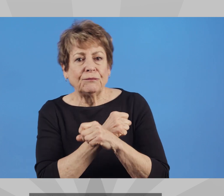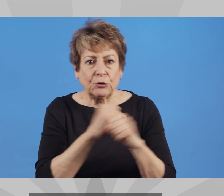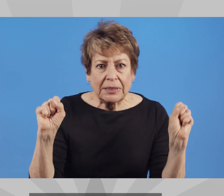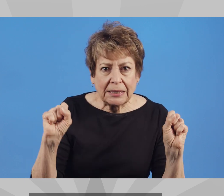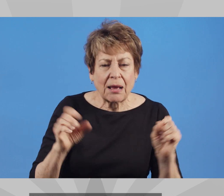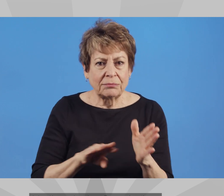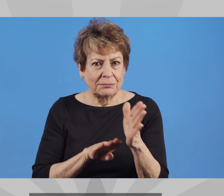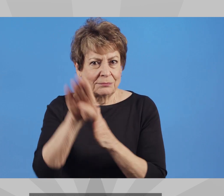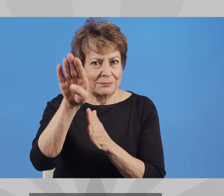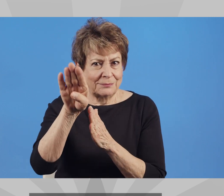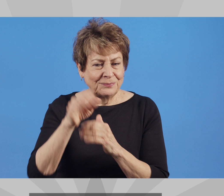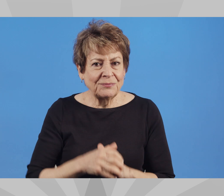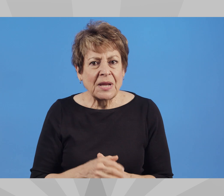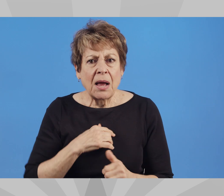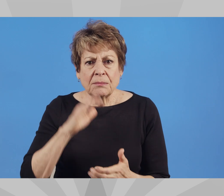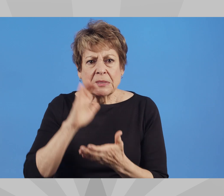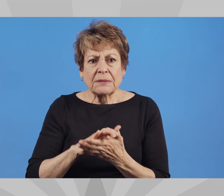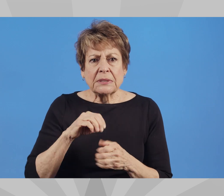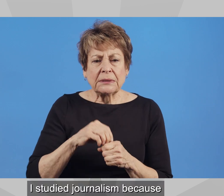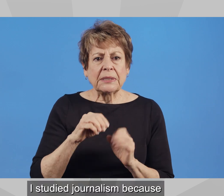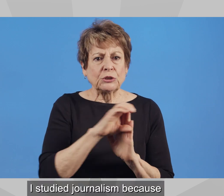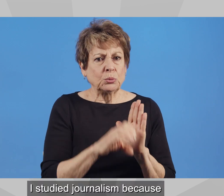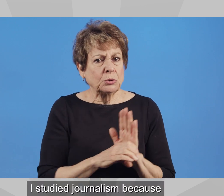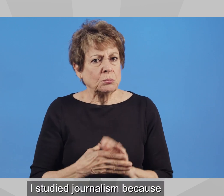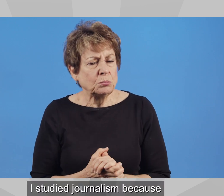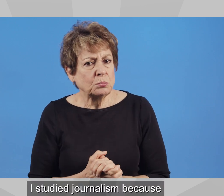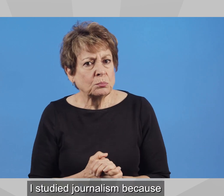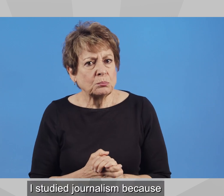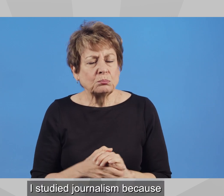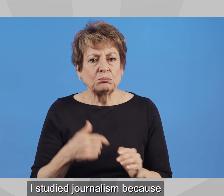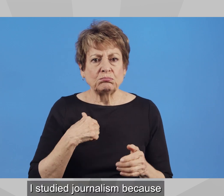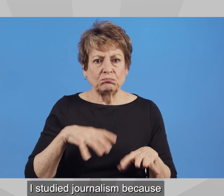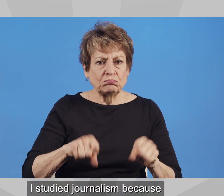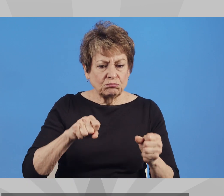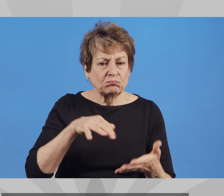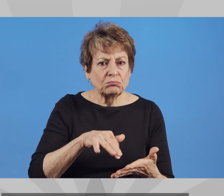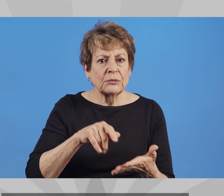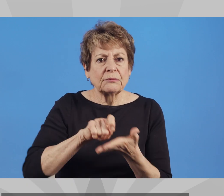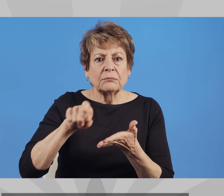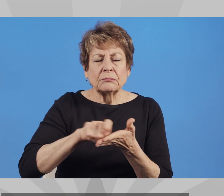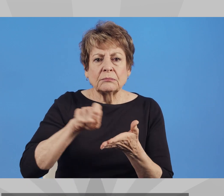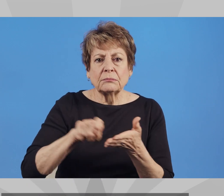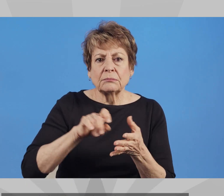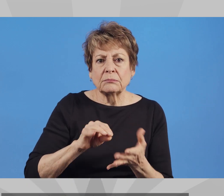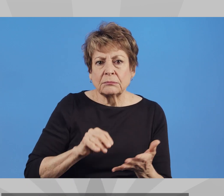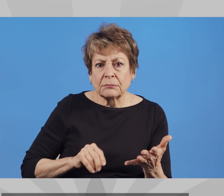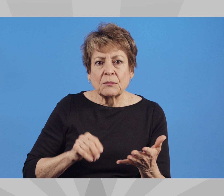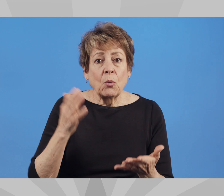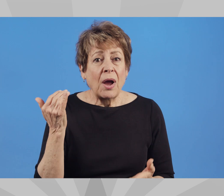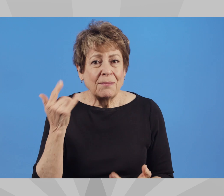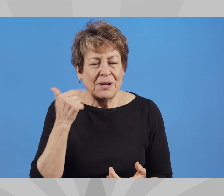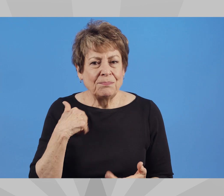I believe in the Constitution. I studied journalism because I believe in the right to speak freely against the